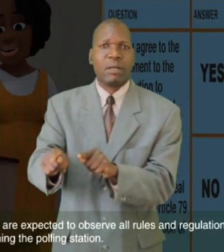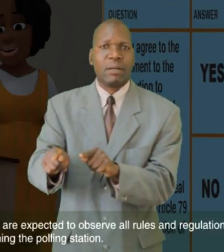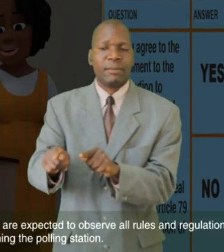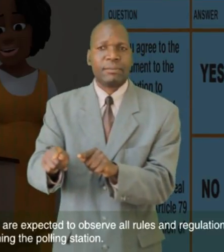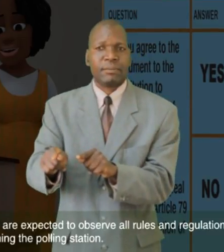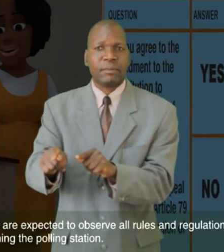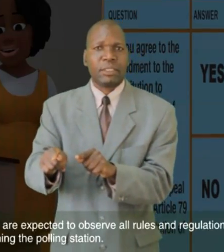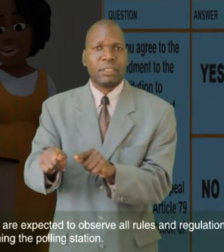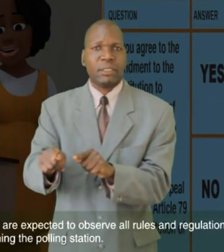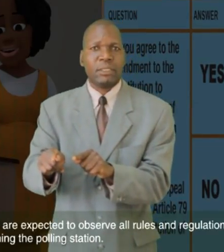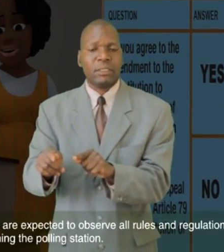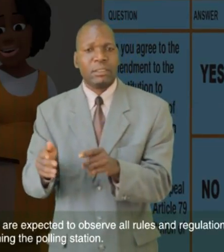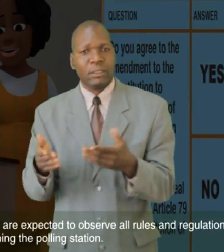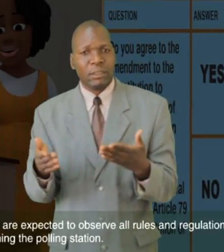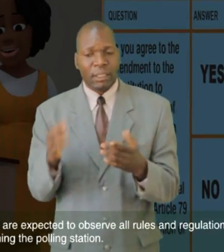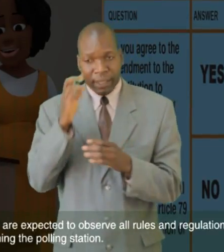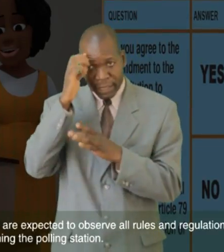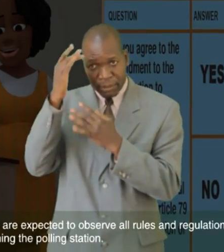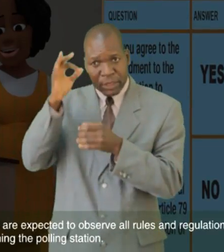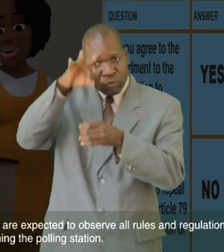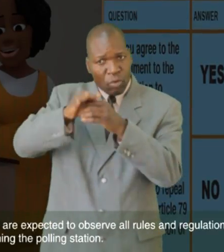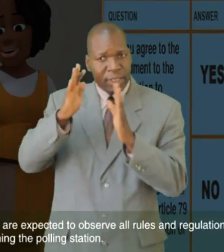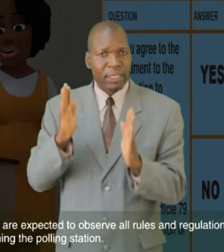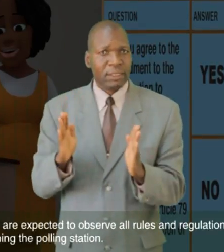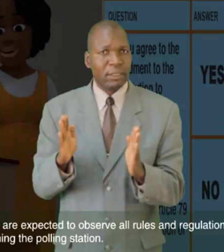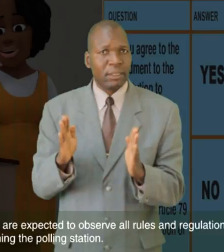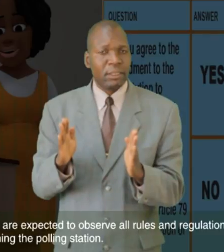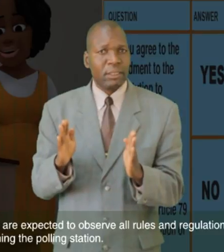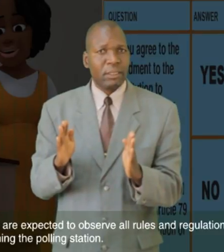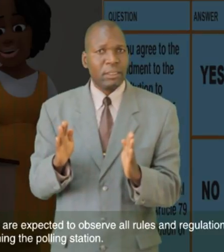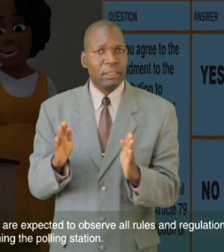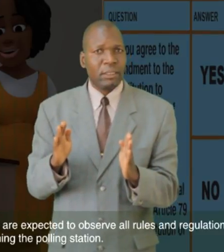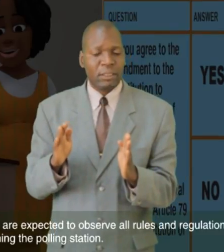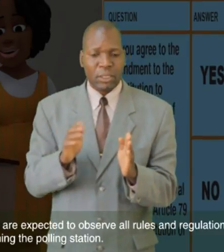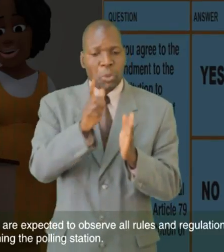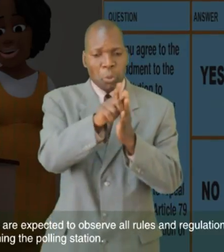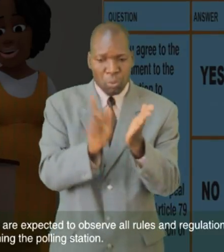voters are expected to observe all rules and regulations governing the polling station.